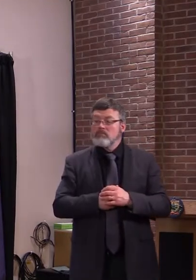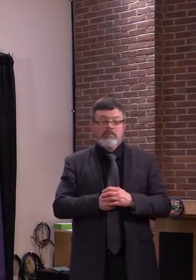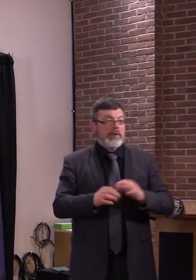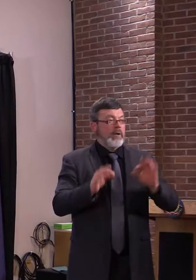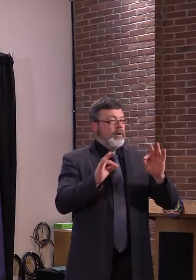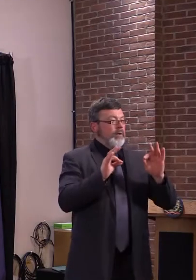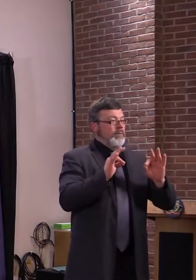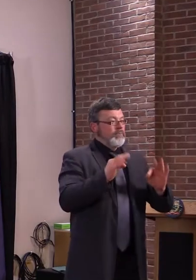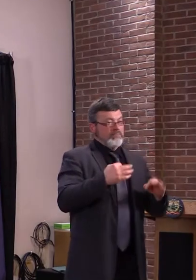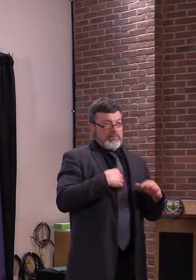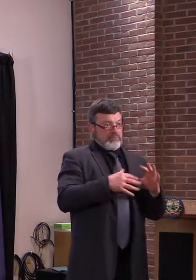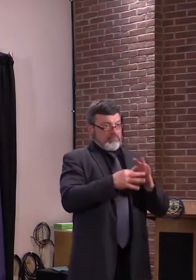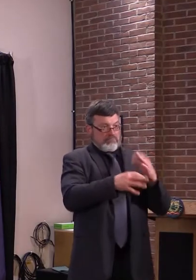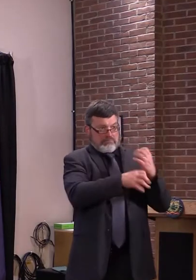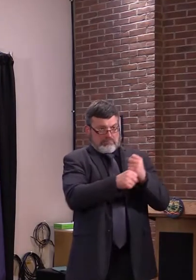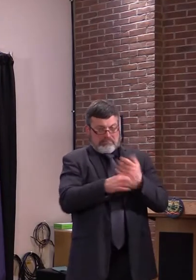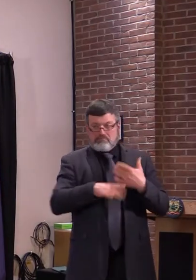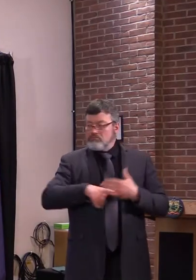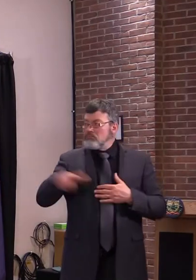now.